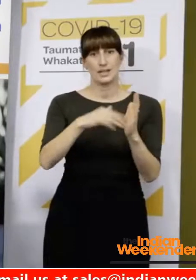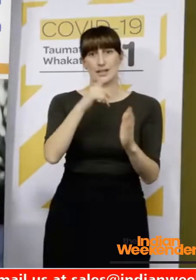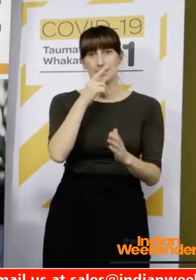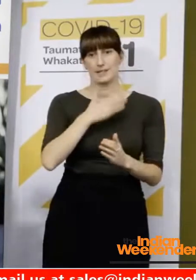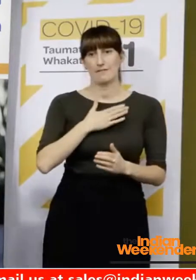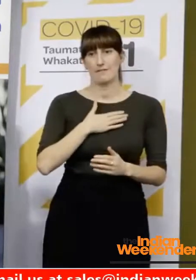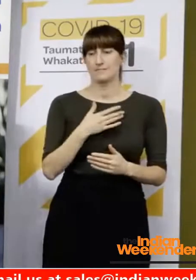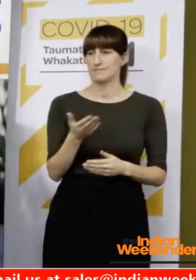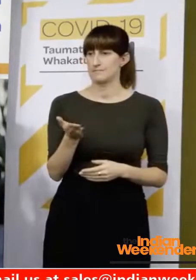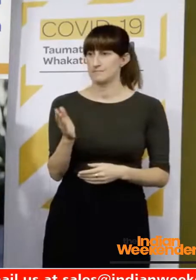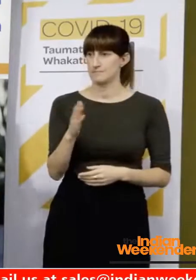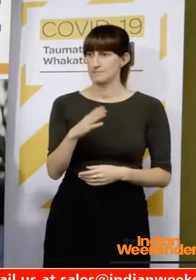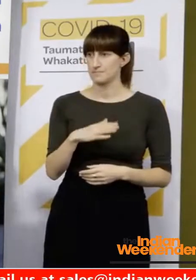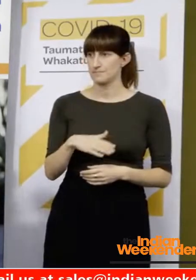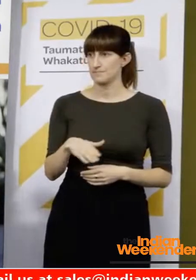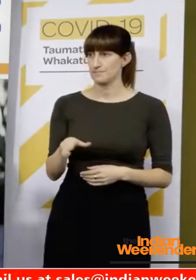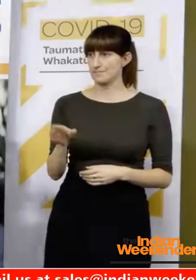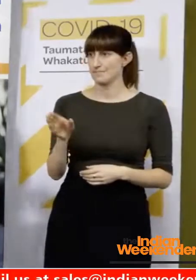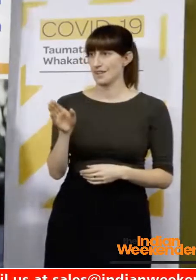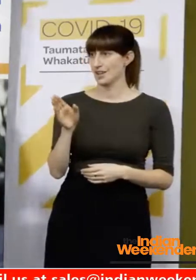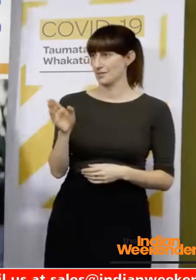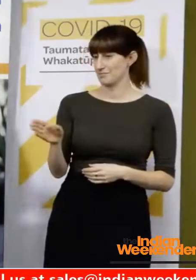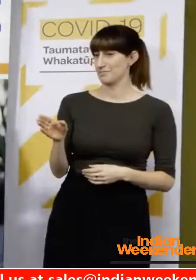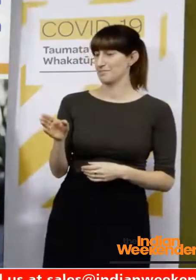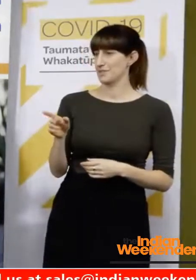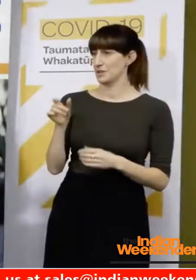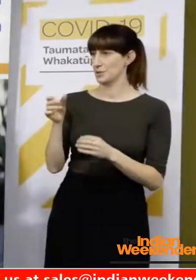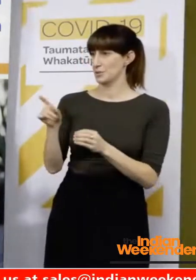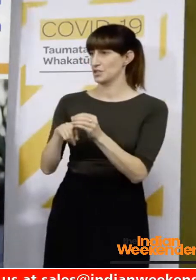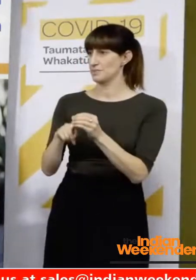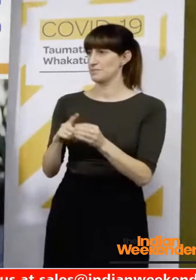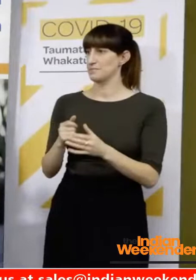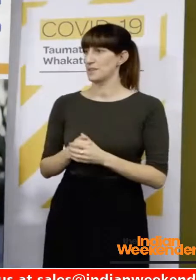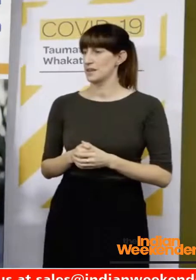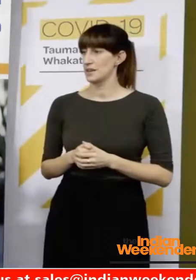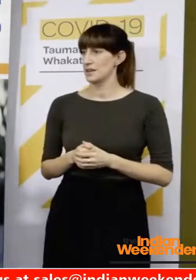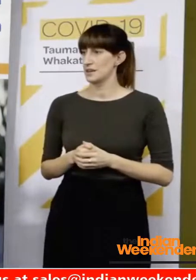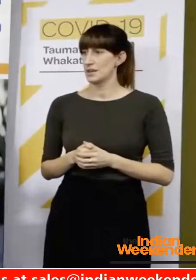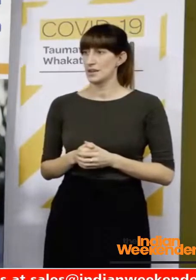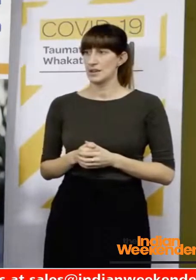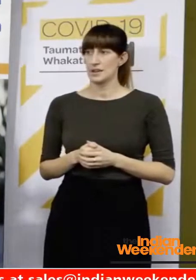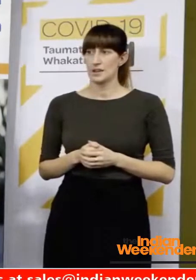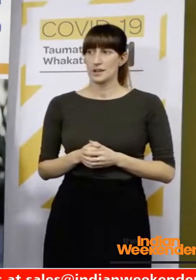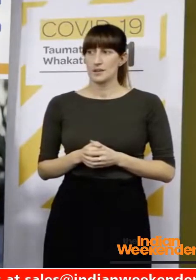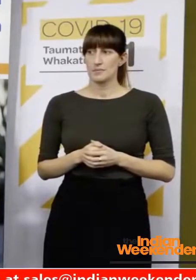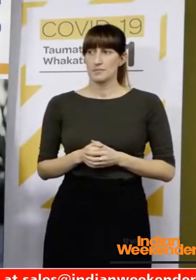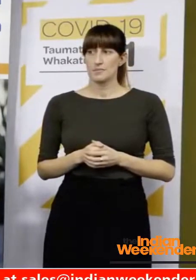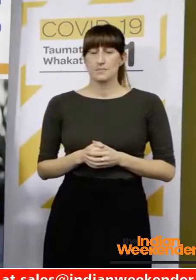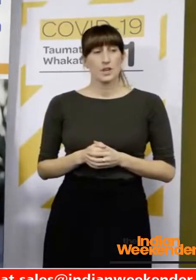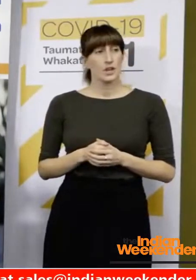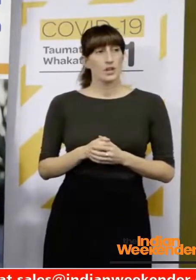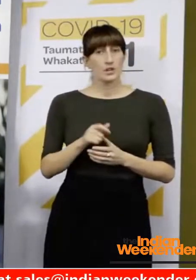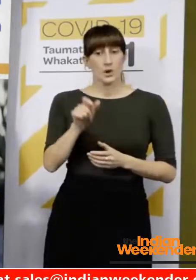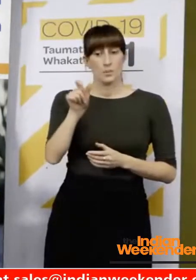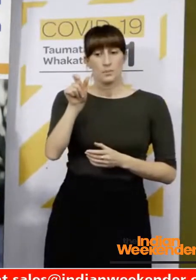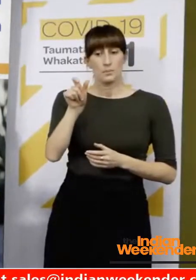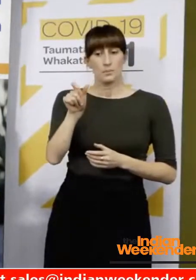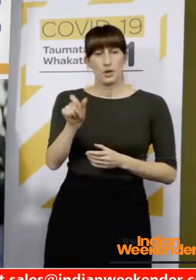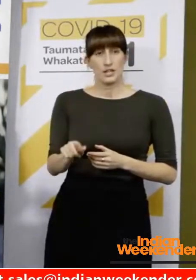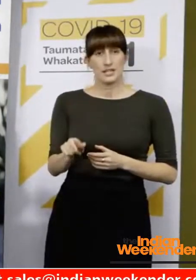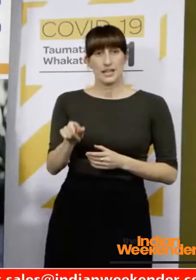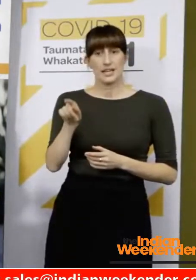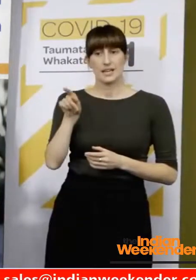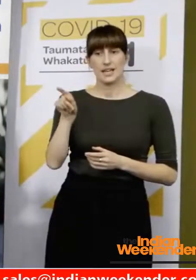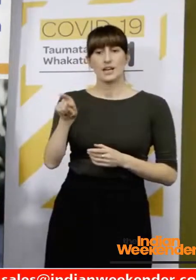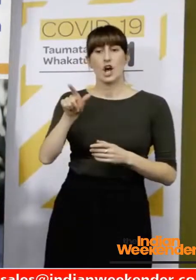sorry, in we'll plan, just but it get- sounds oh, like actually, I was the coming back social here. distancing and rules are going to be strict for a little bit longer and maybe get stricter. So, yeah, that